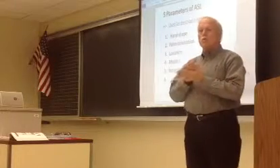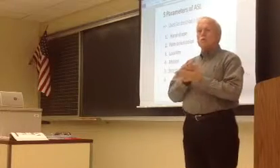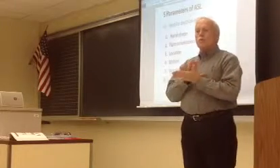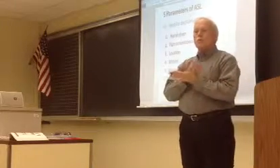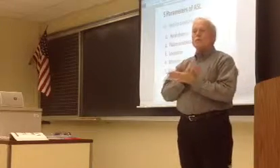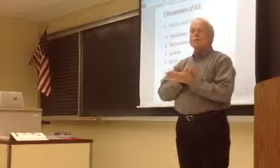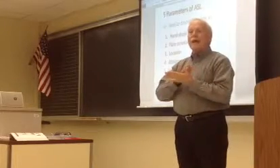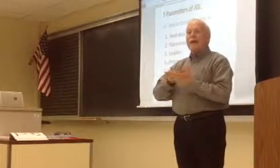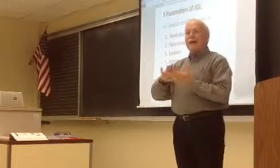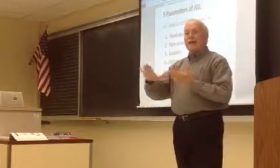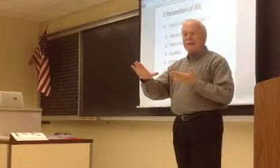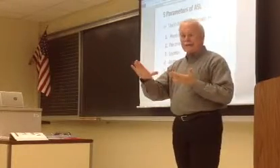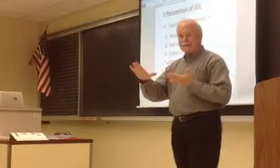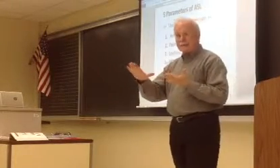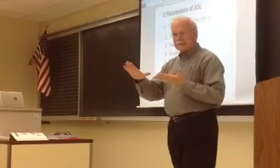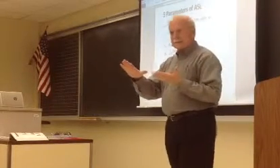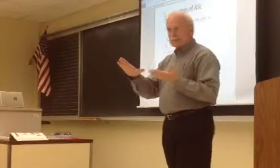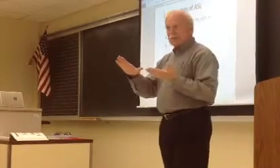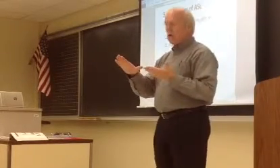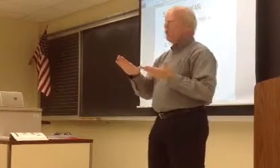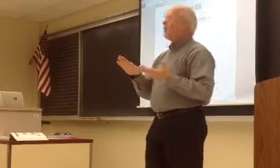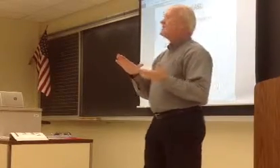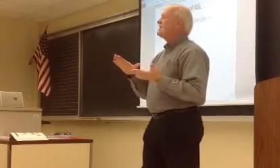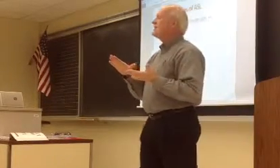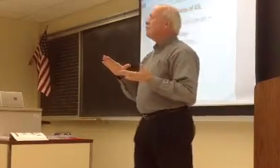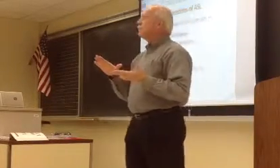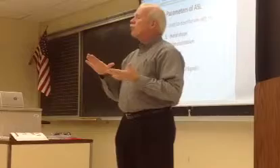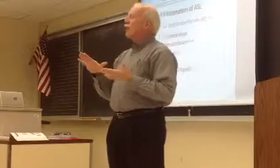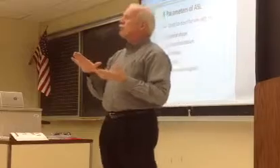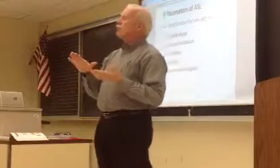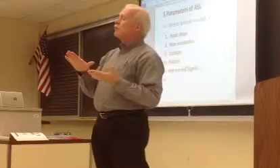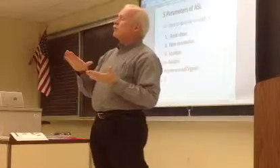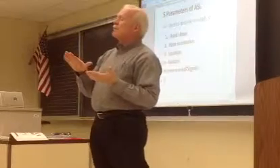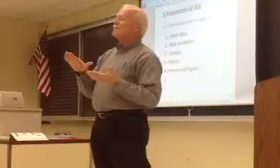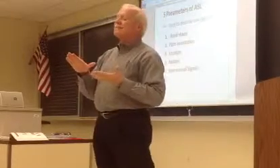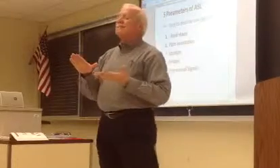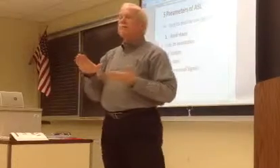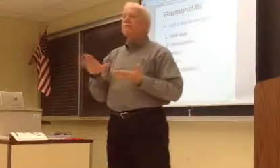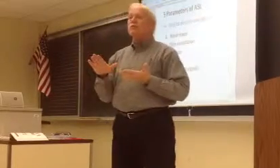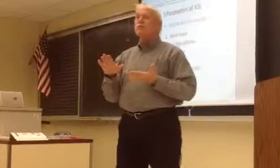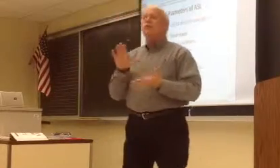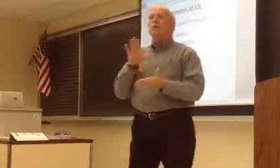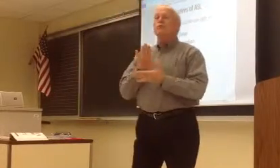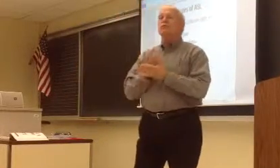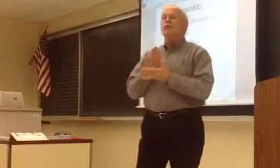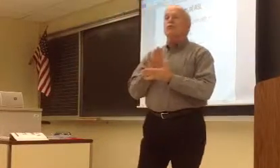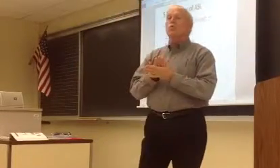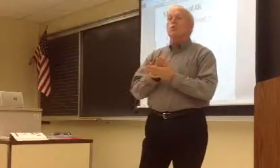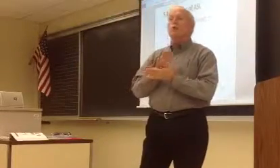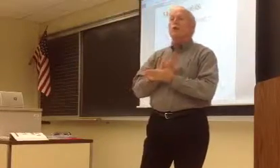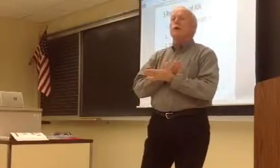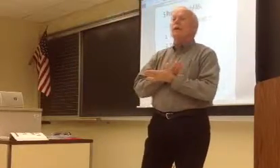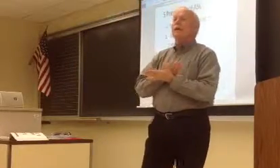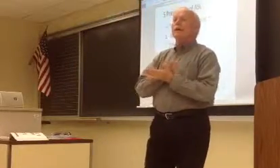as well as nice? What parameter makes the difference between school and